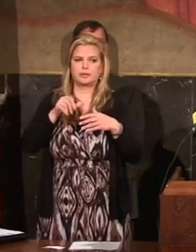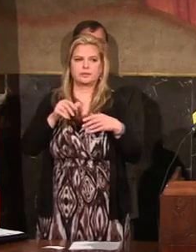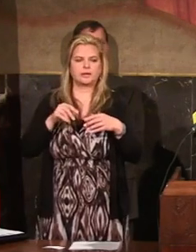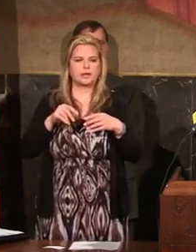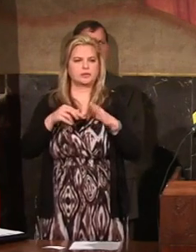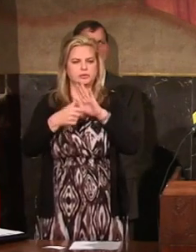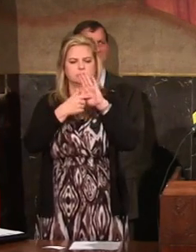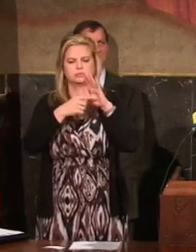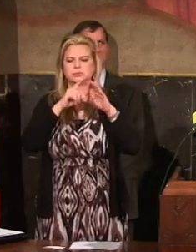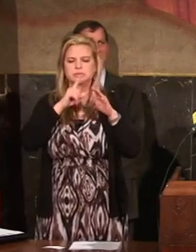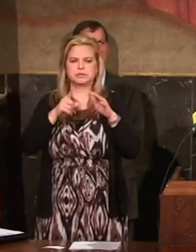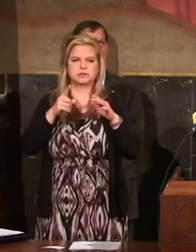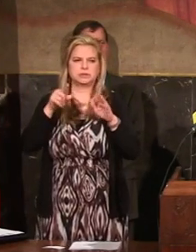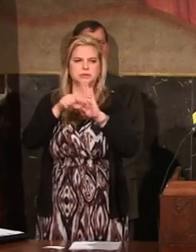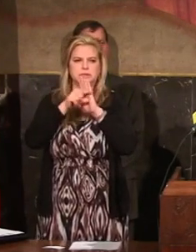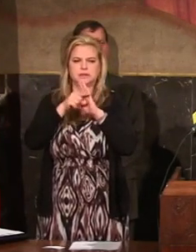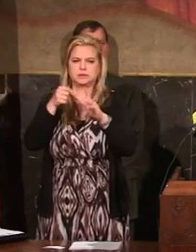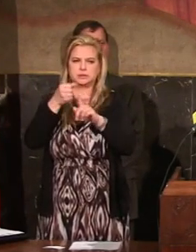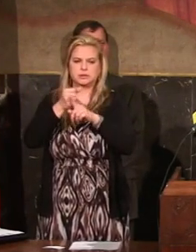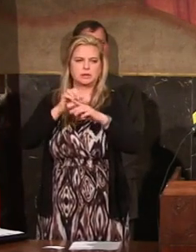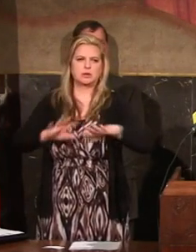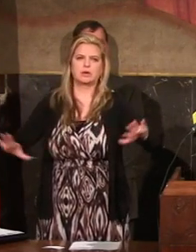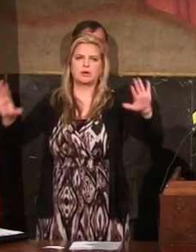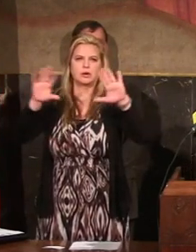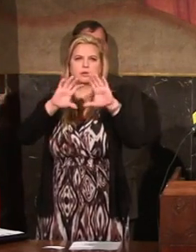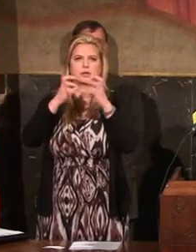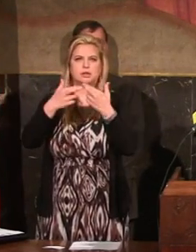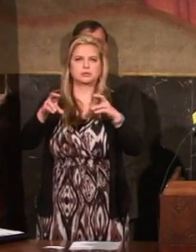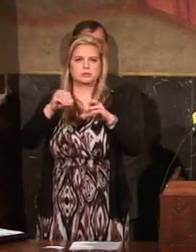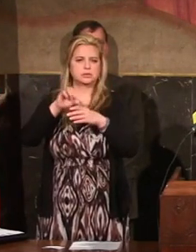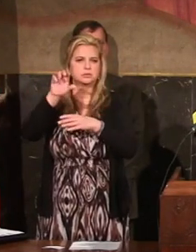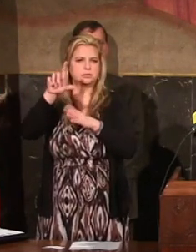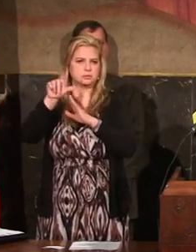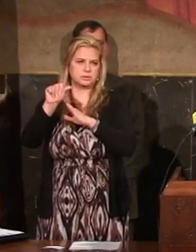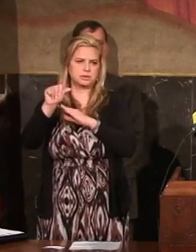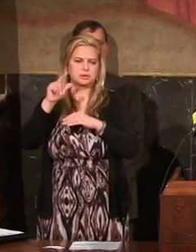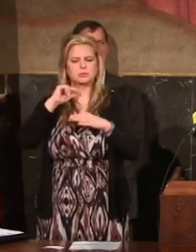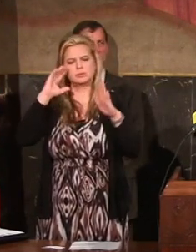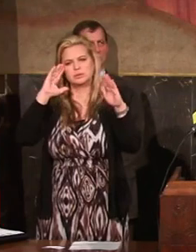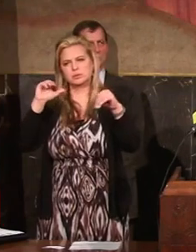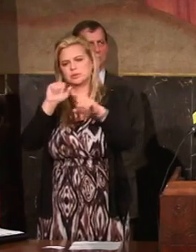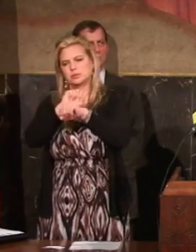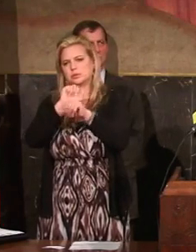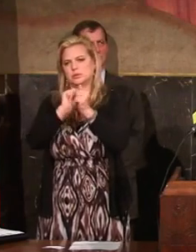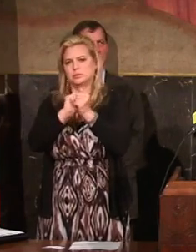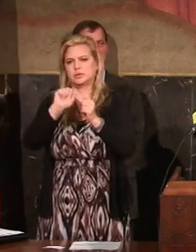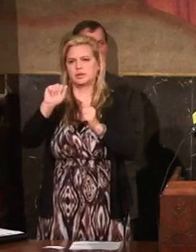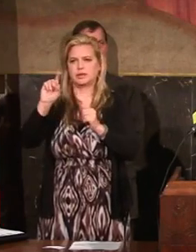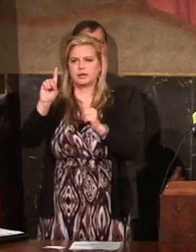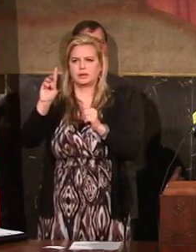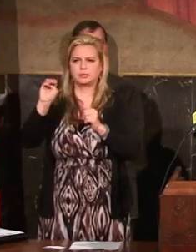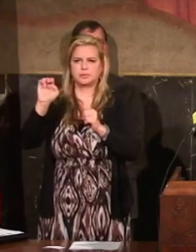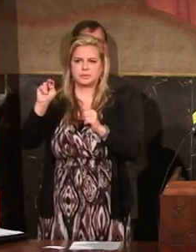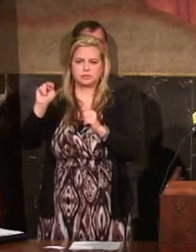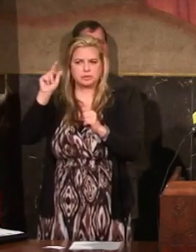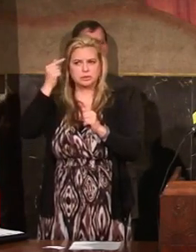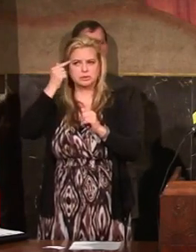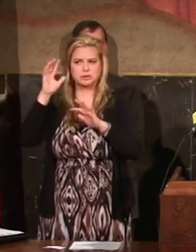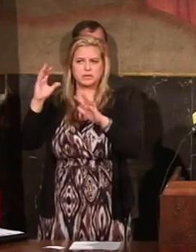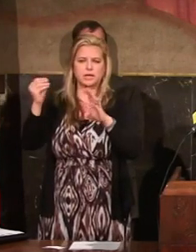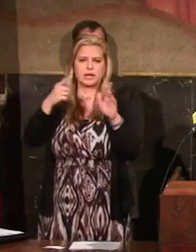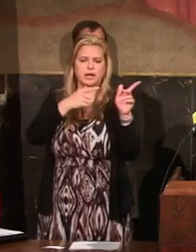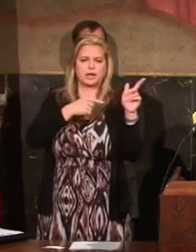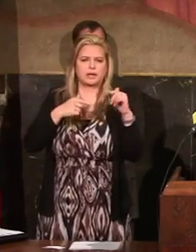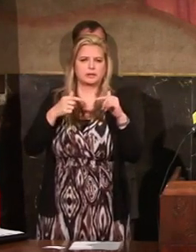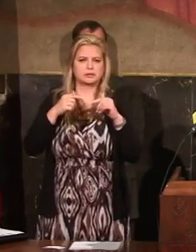our classrooms across the state of Louisiana, and we hope to work with the administration and work with the body, the legislature,